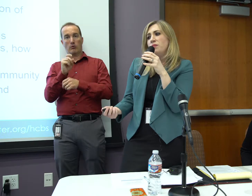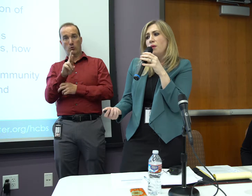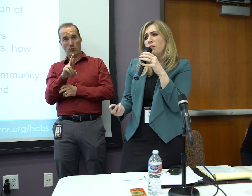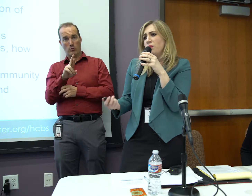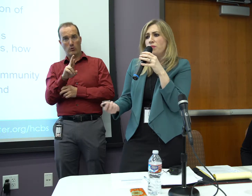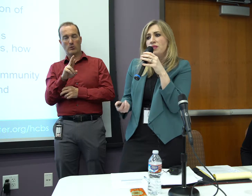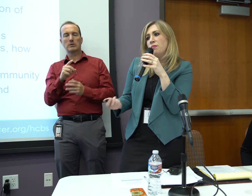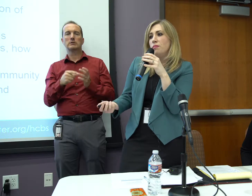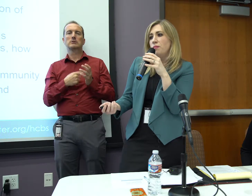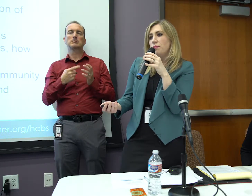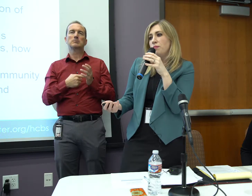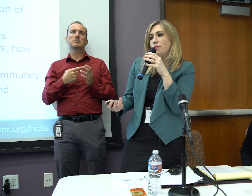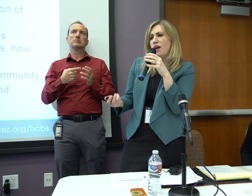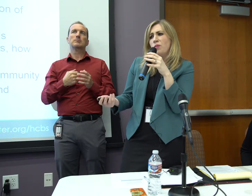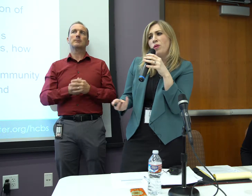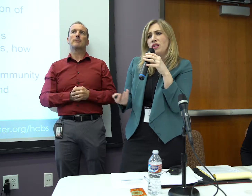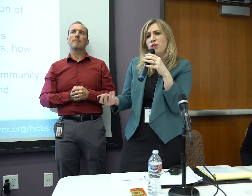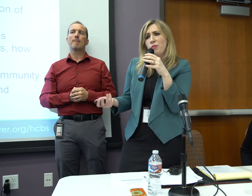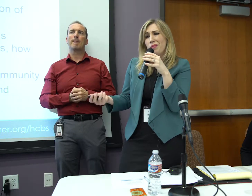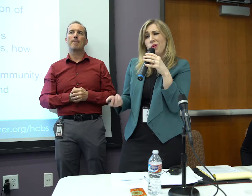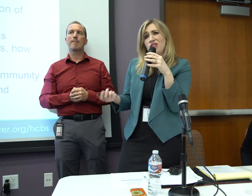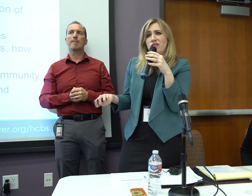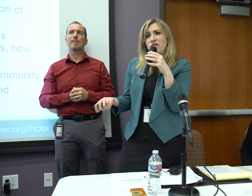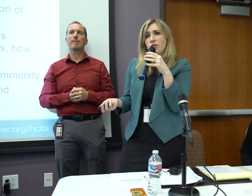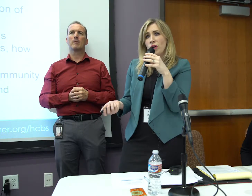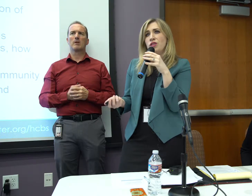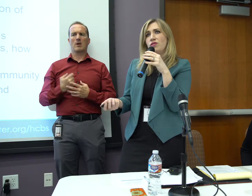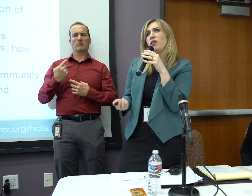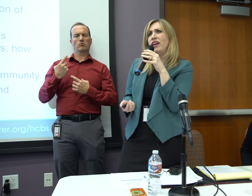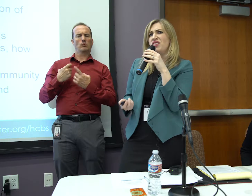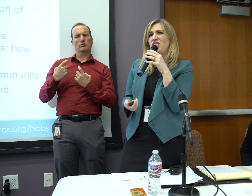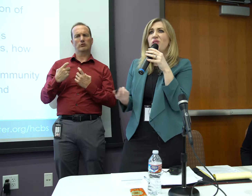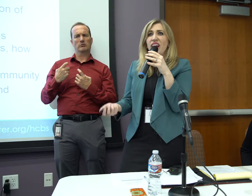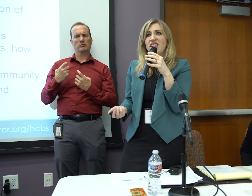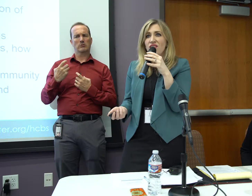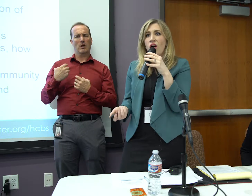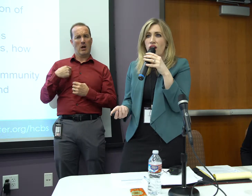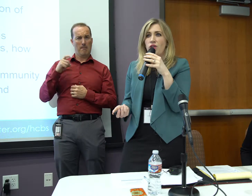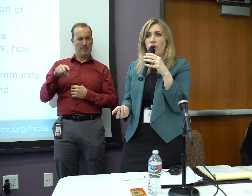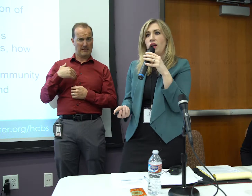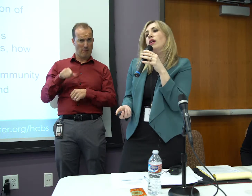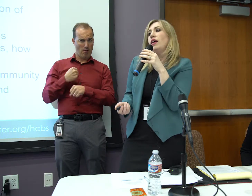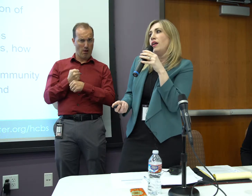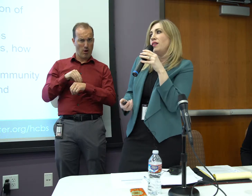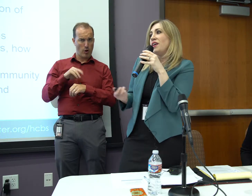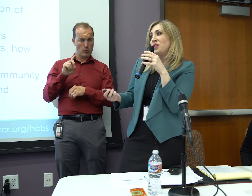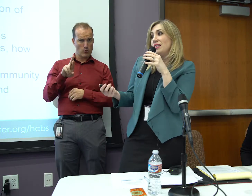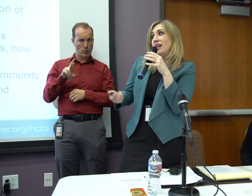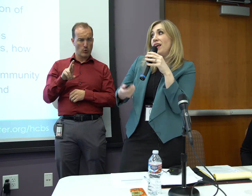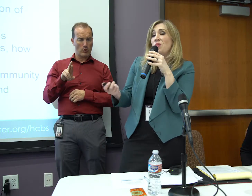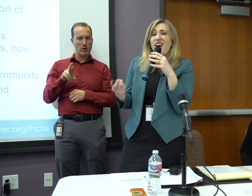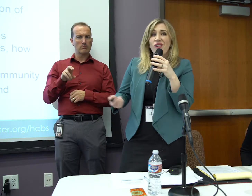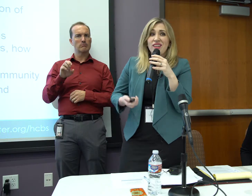had some I won't say pushback, but questions from providers saying, do I really have to have a lock on the door? And the